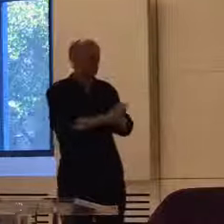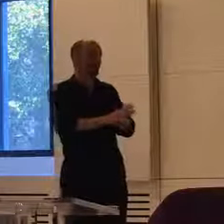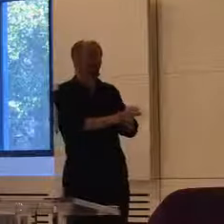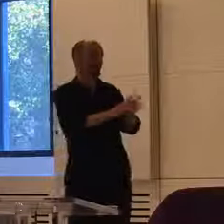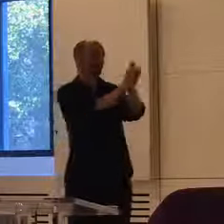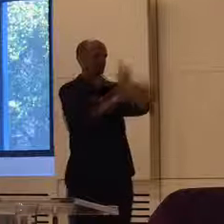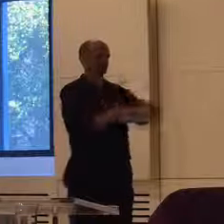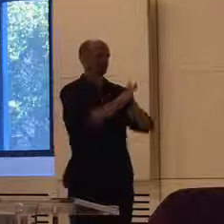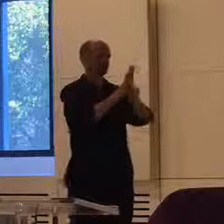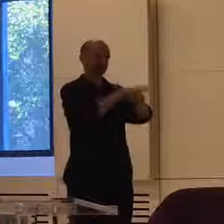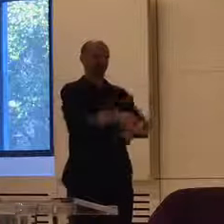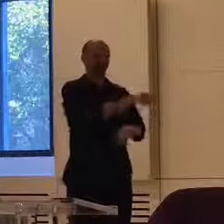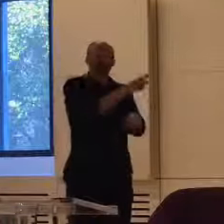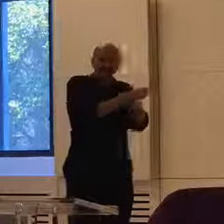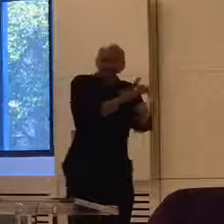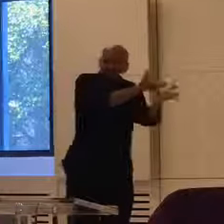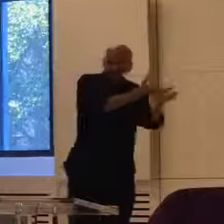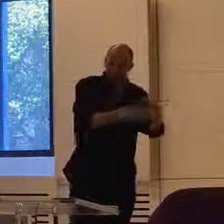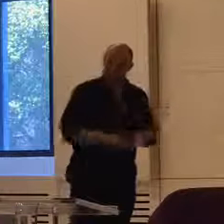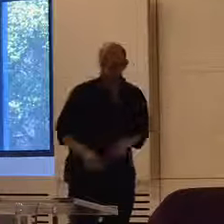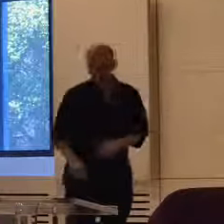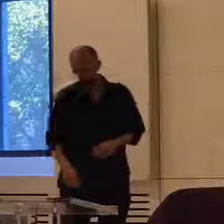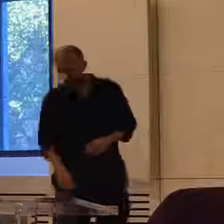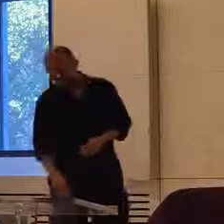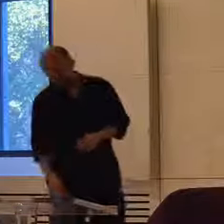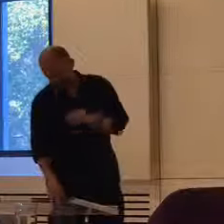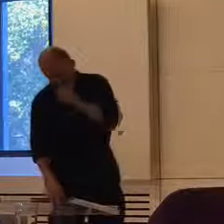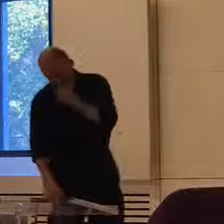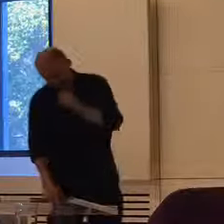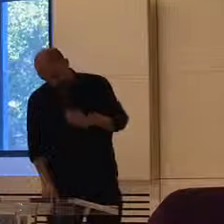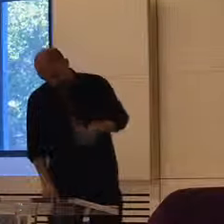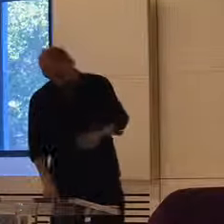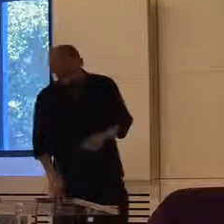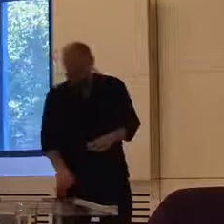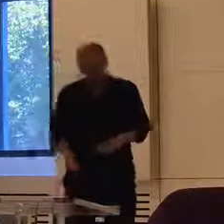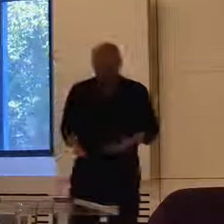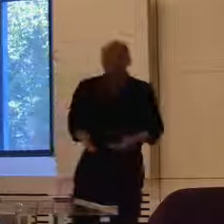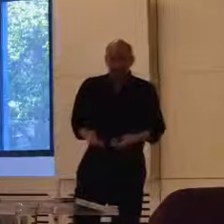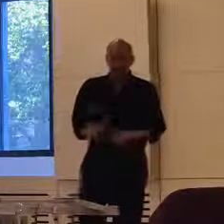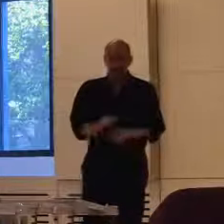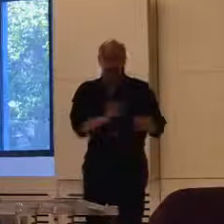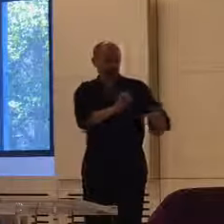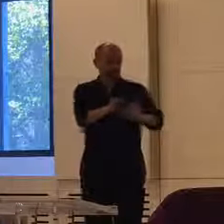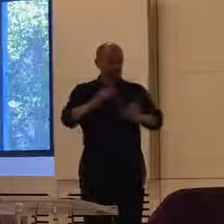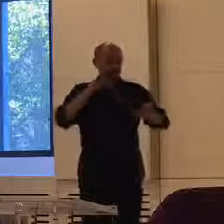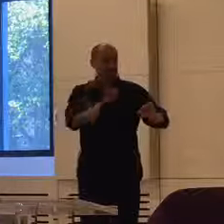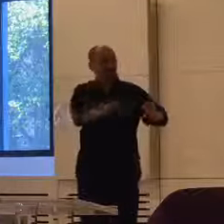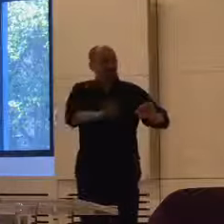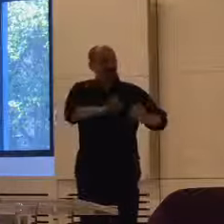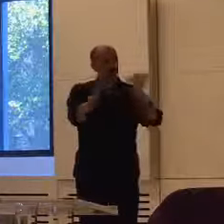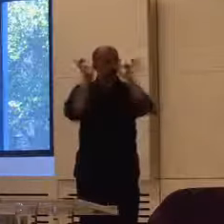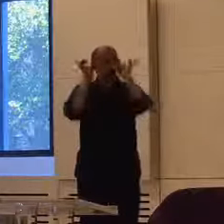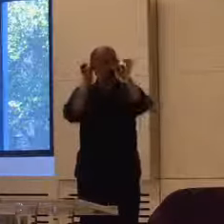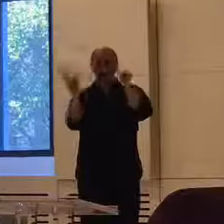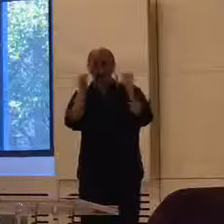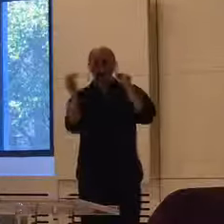time, and they'll get what I mean. But it's imposing that onto the deaf person. So for